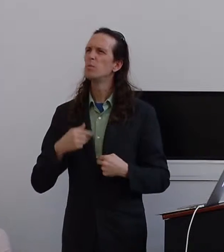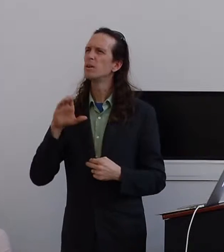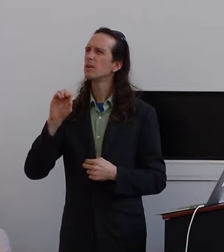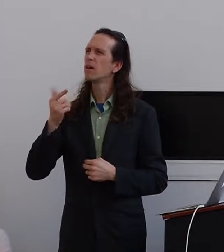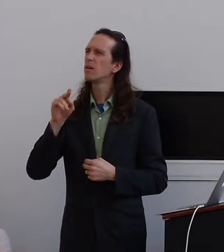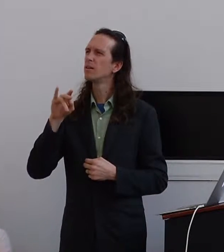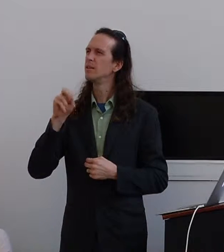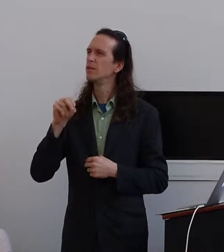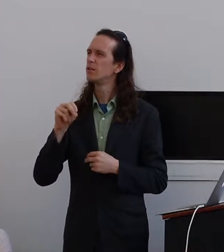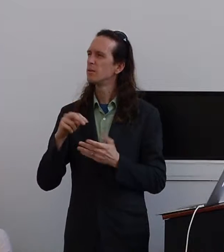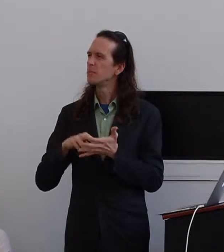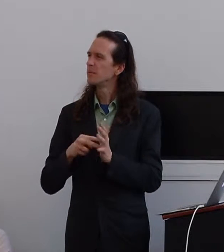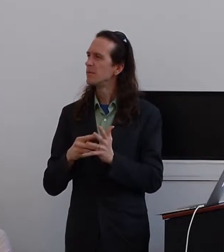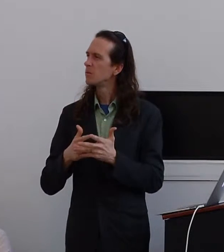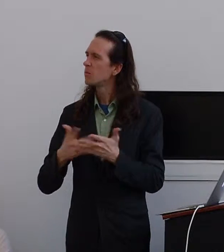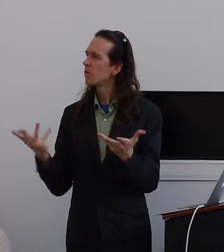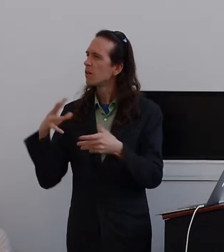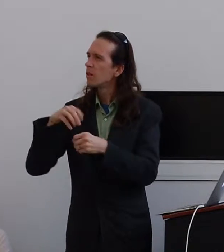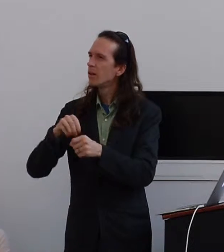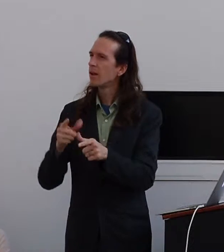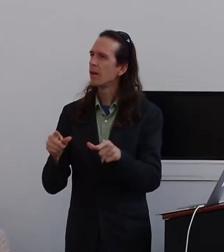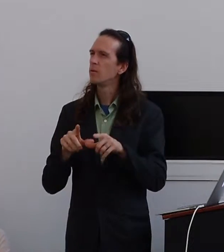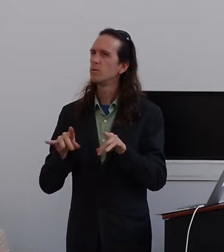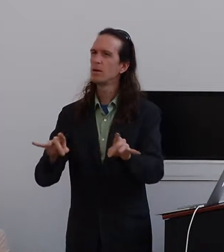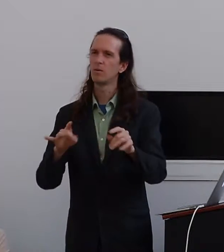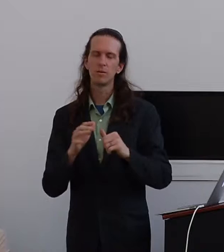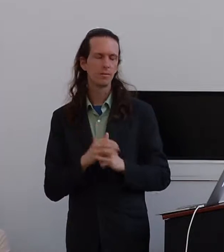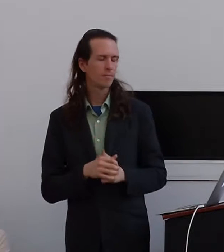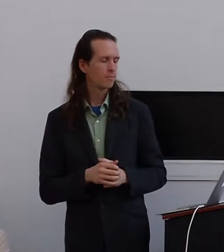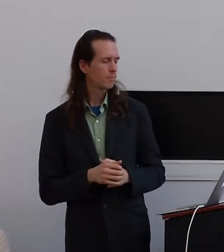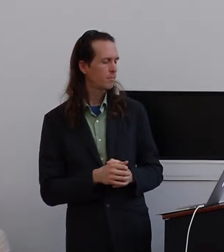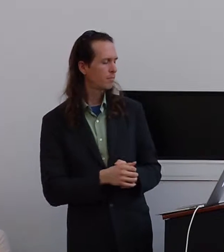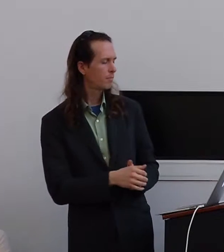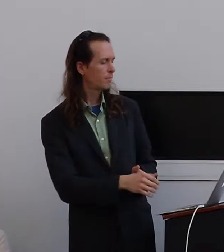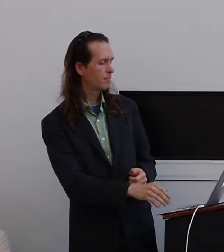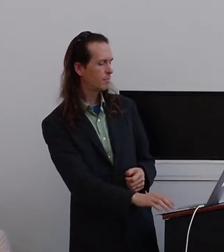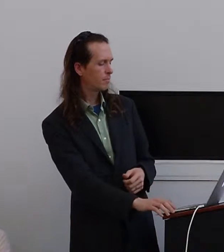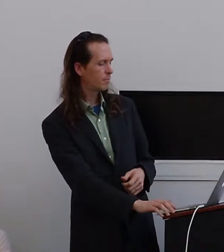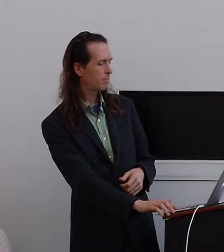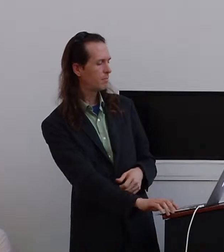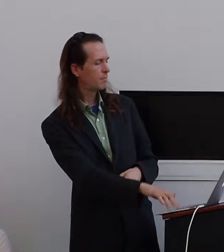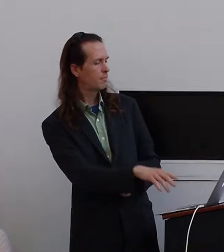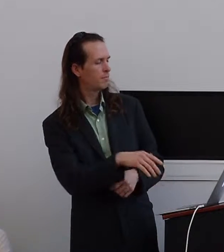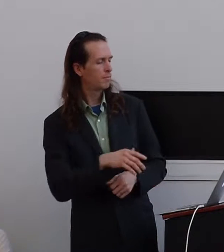posing these questions, we hope to understand more about human cognition and its role in language acquisition.